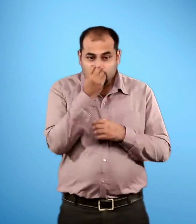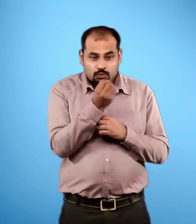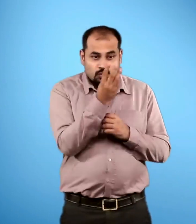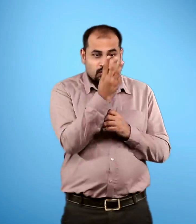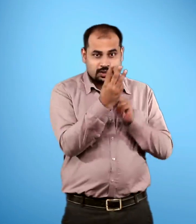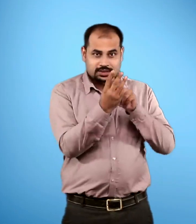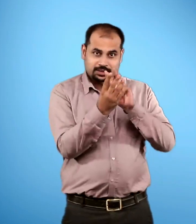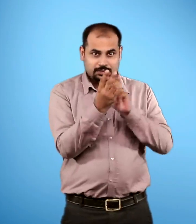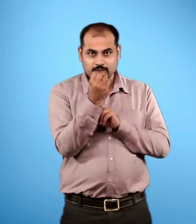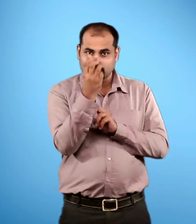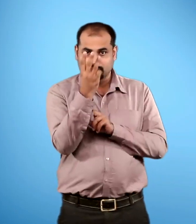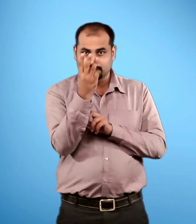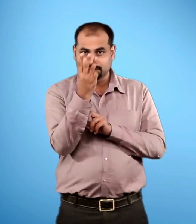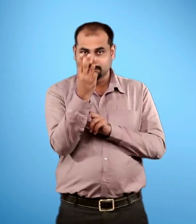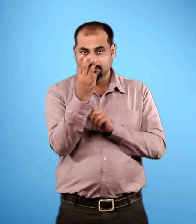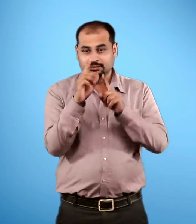Repeat it with a 3/4 turn.